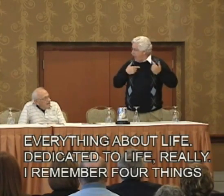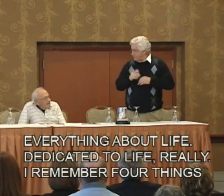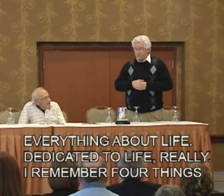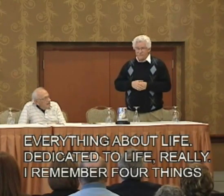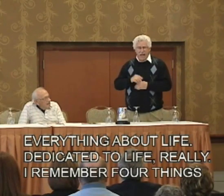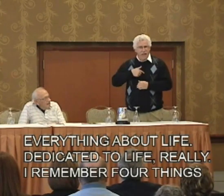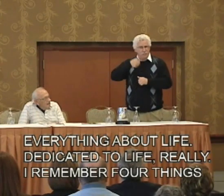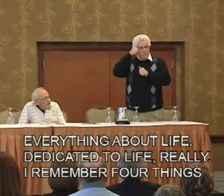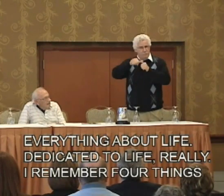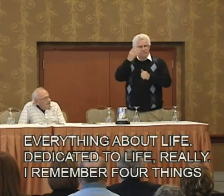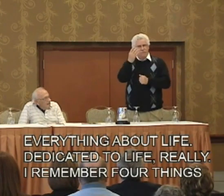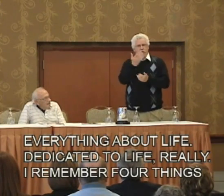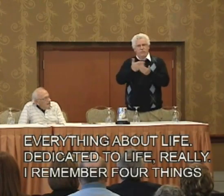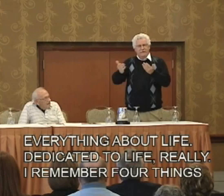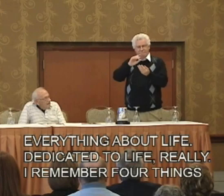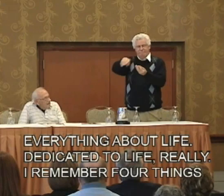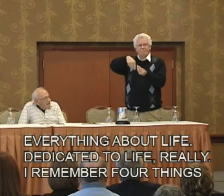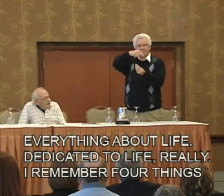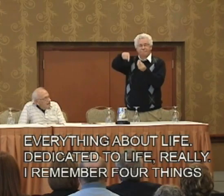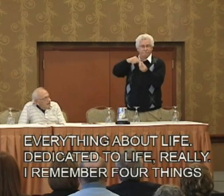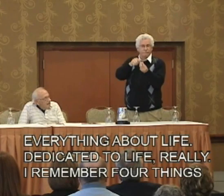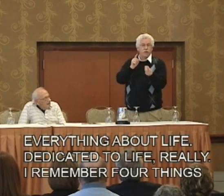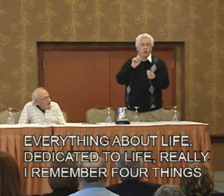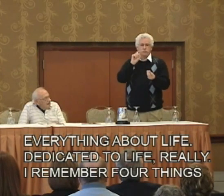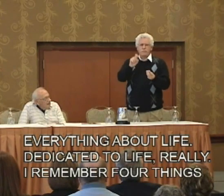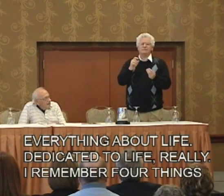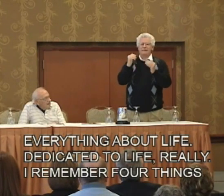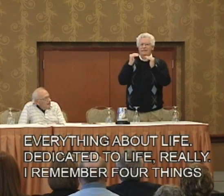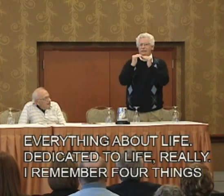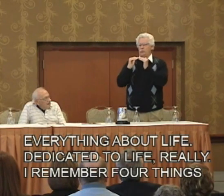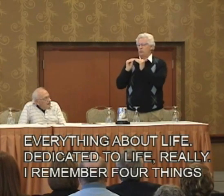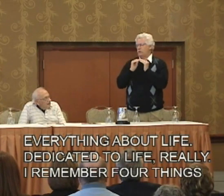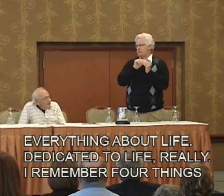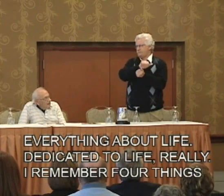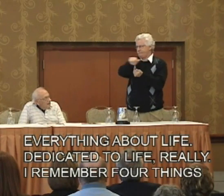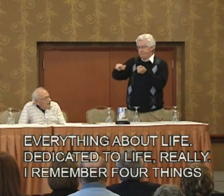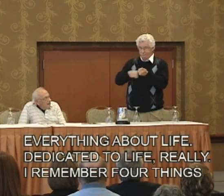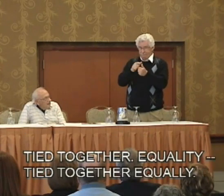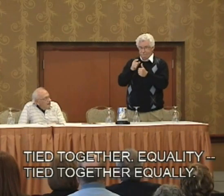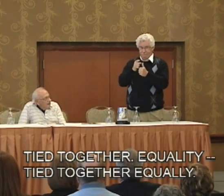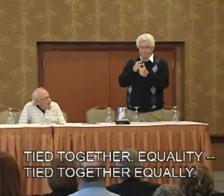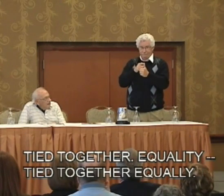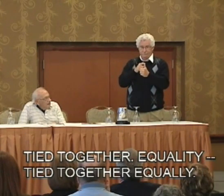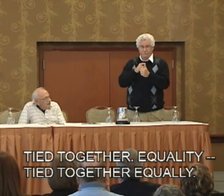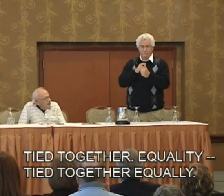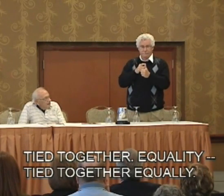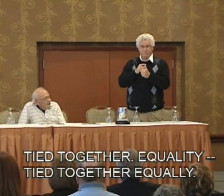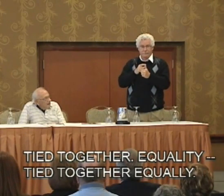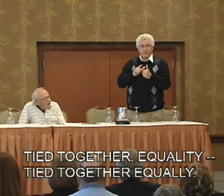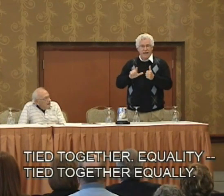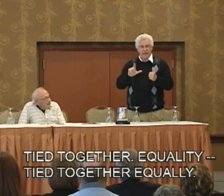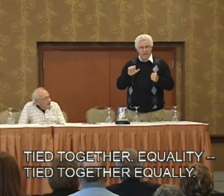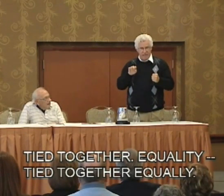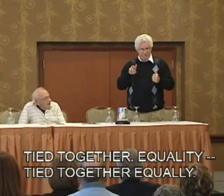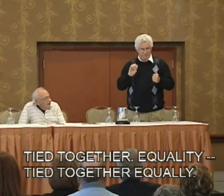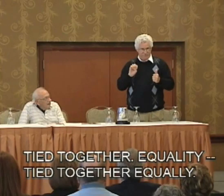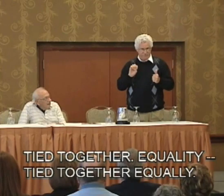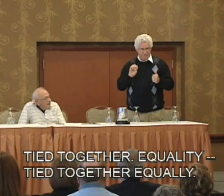to life really and remember four things are tied together equality they're tied together equally